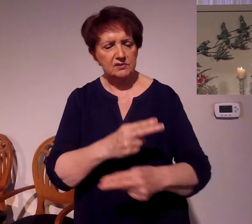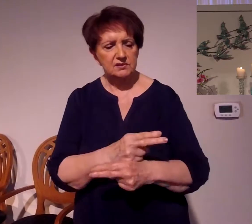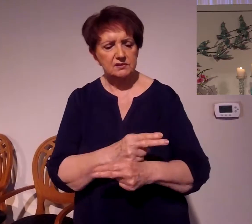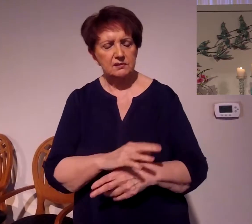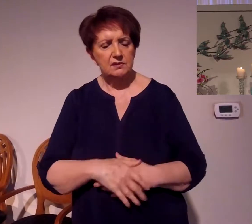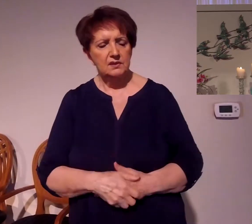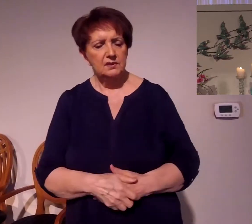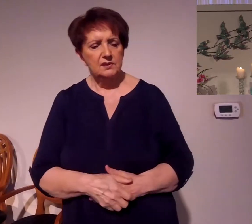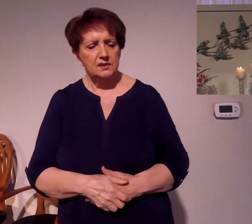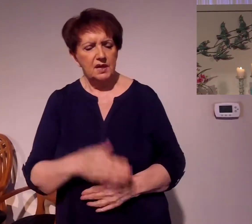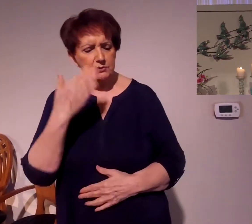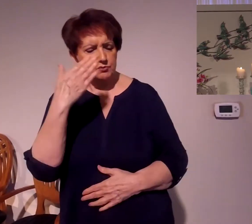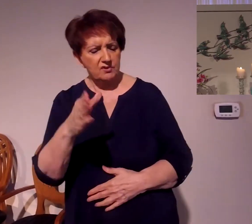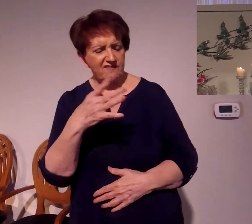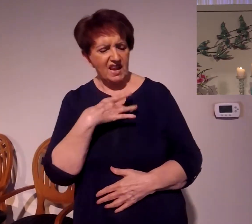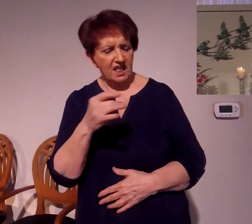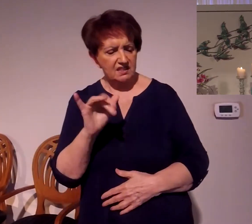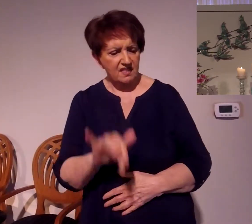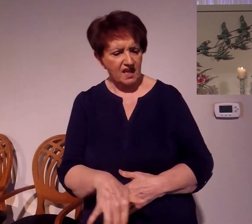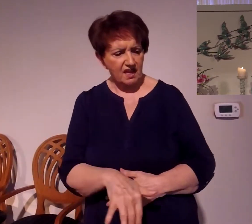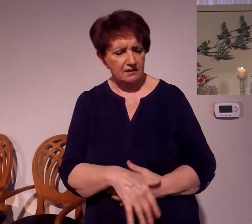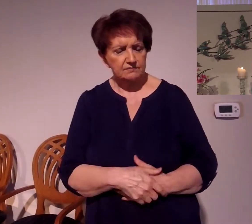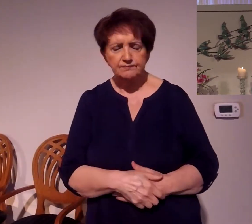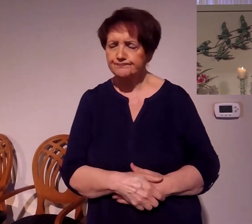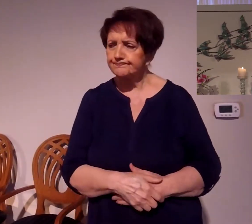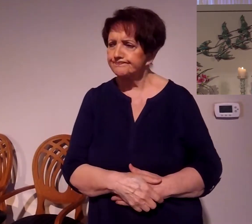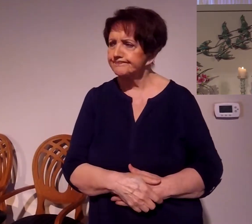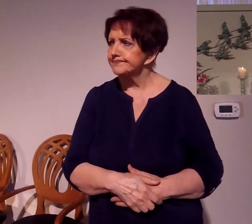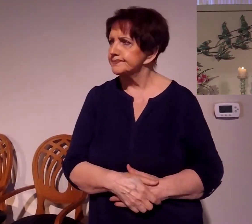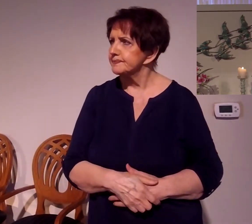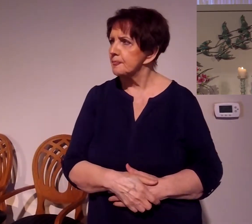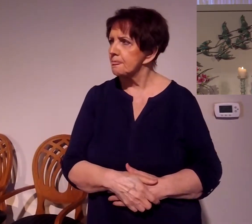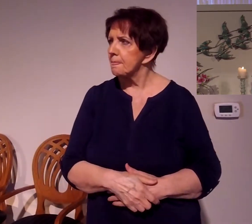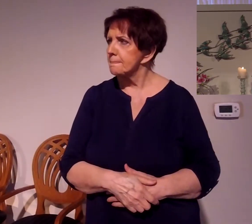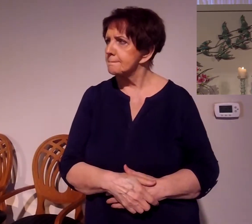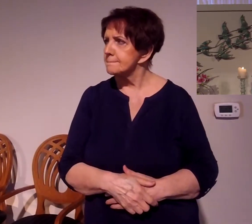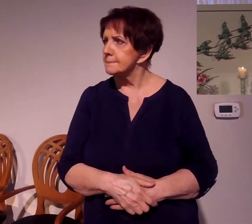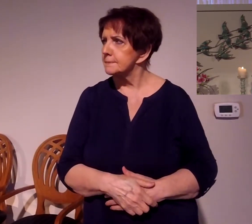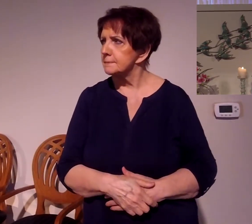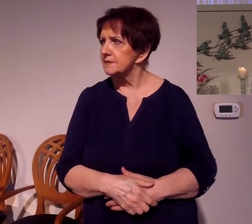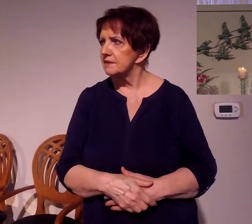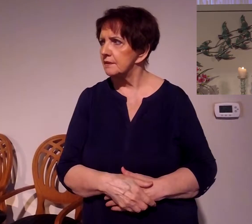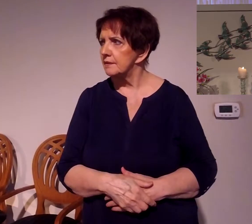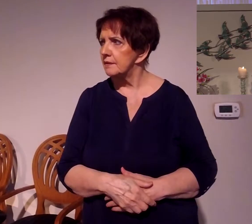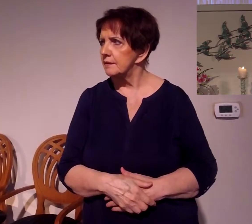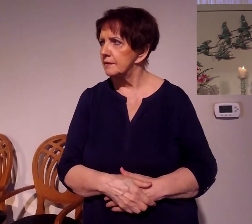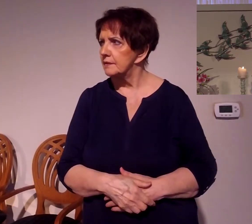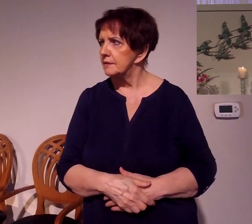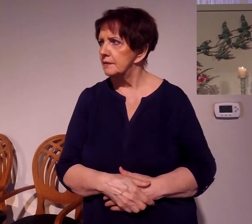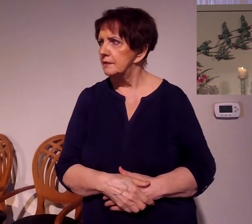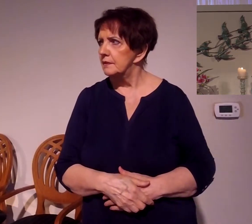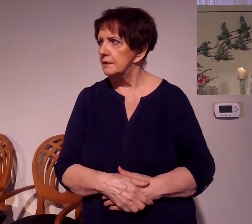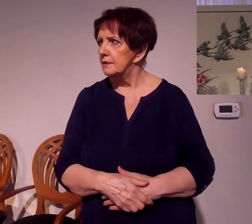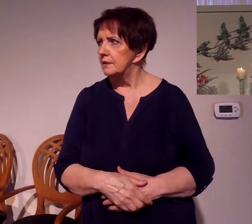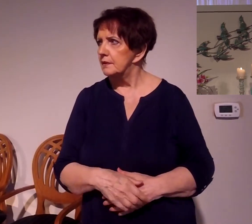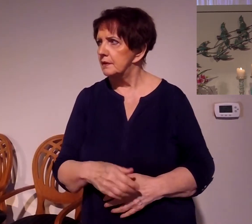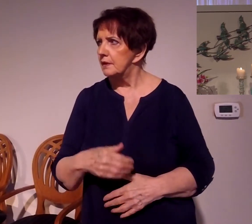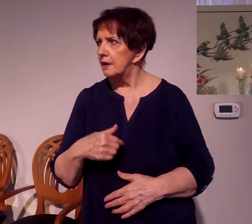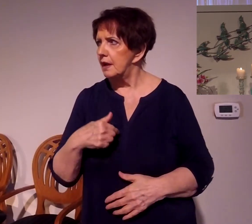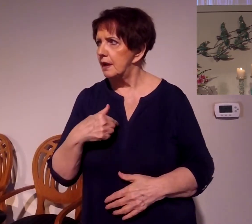don't know if I like that idea. And there I was, hoist